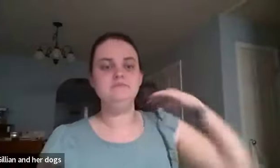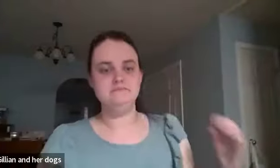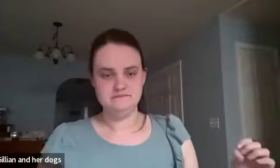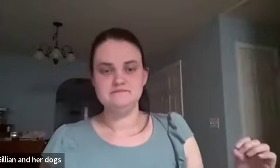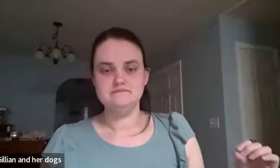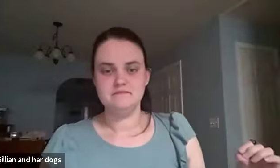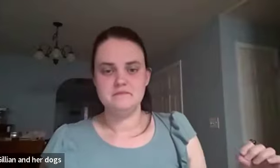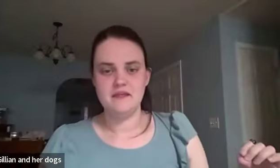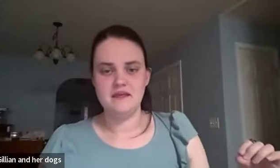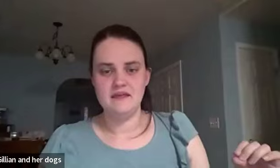Okay.